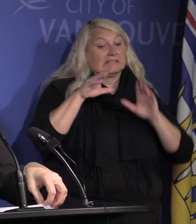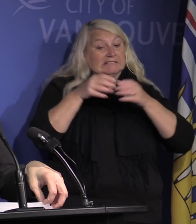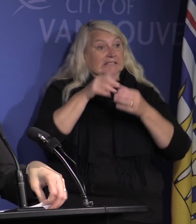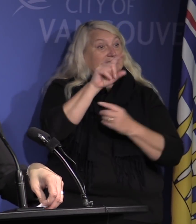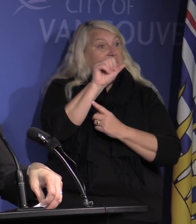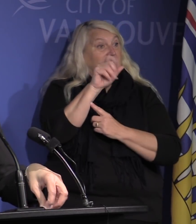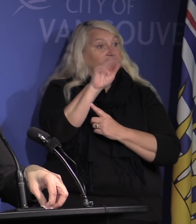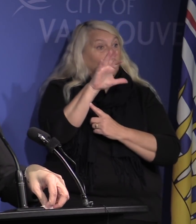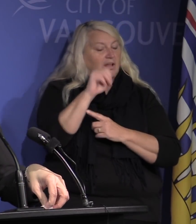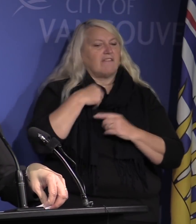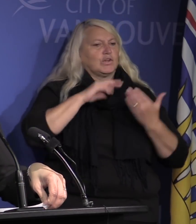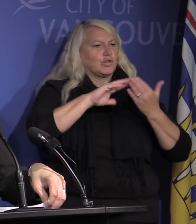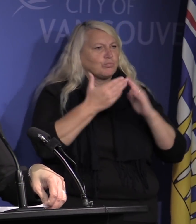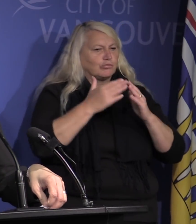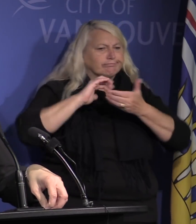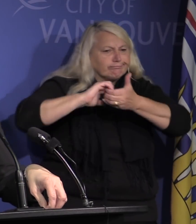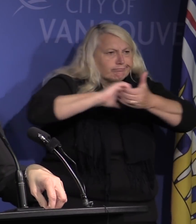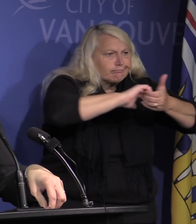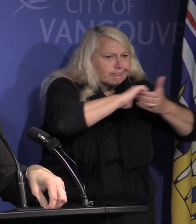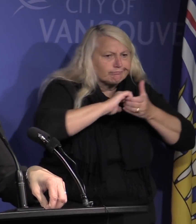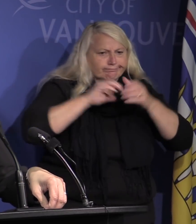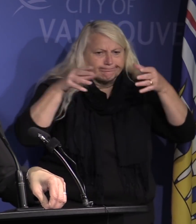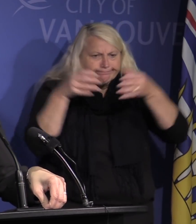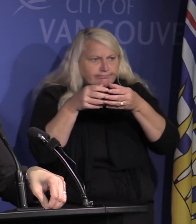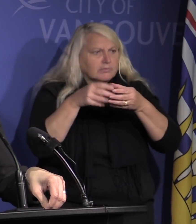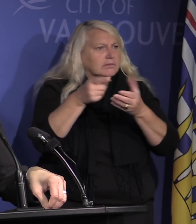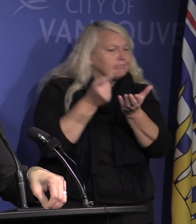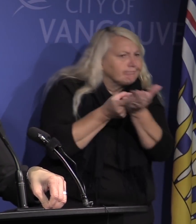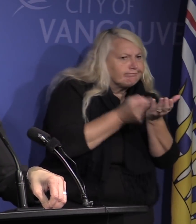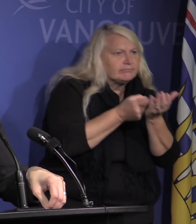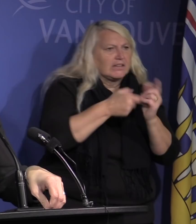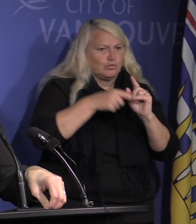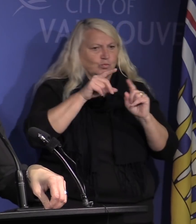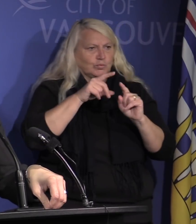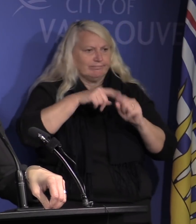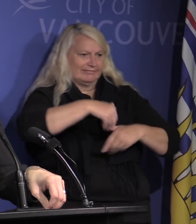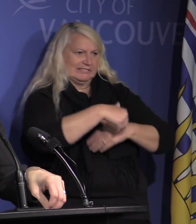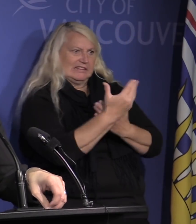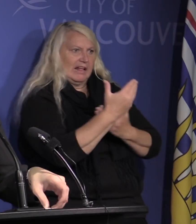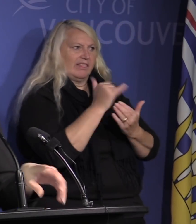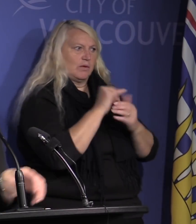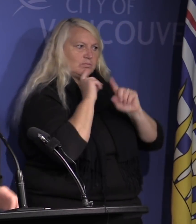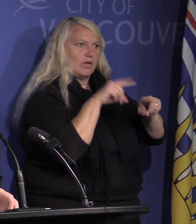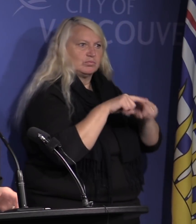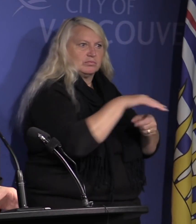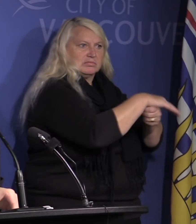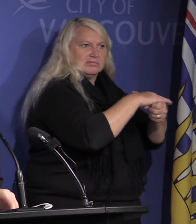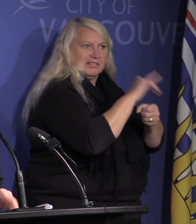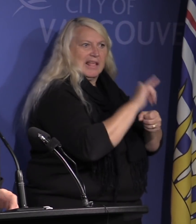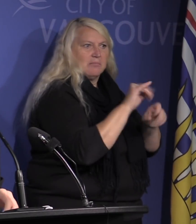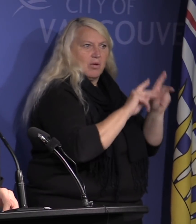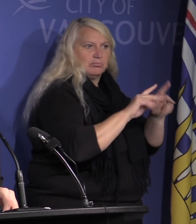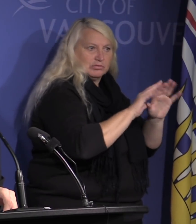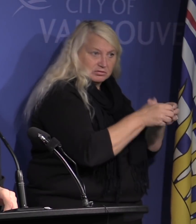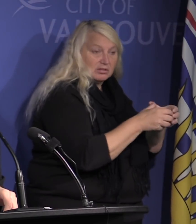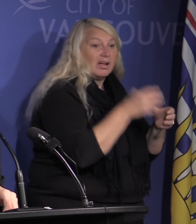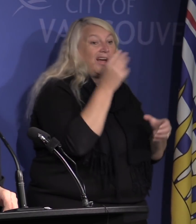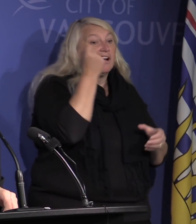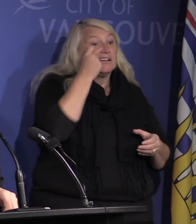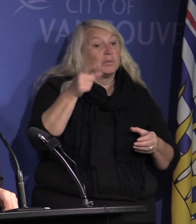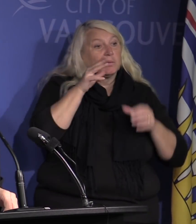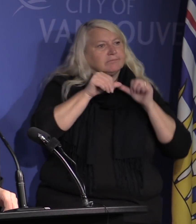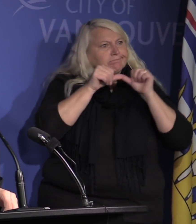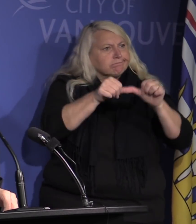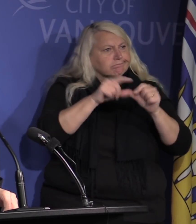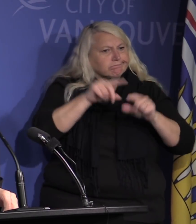with community networks and organizations to support in the design and delivery of this response. And we will continue to work and to monitor,